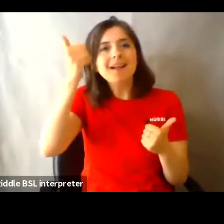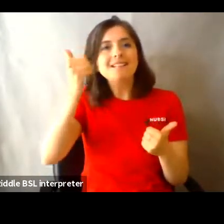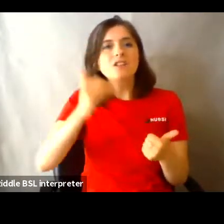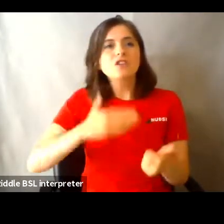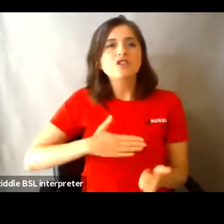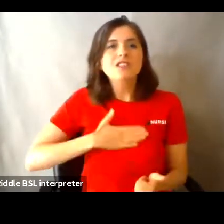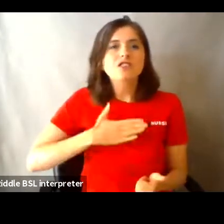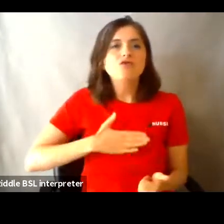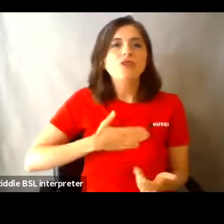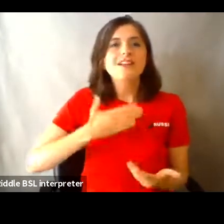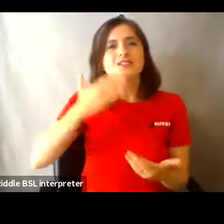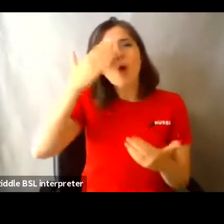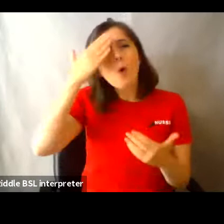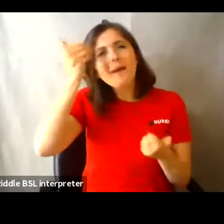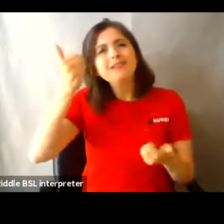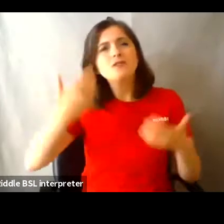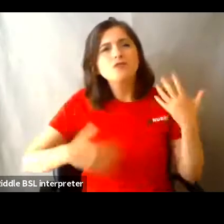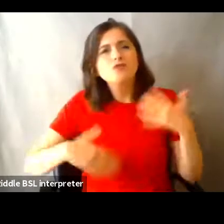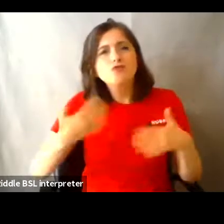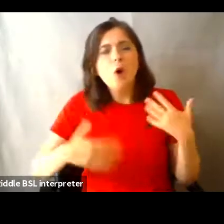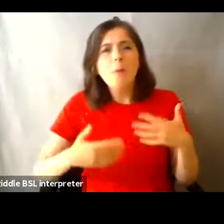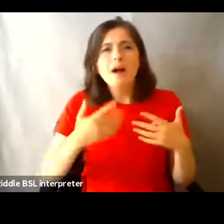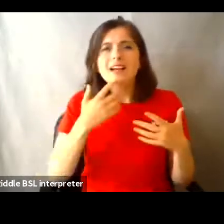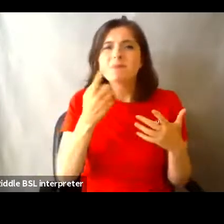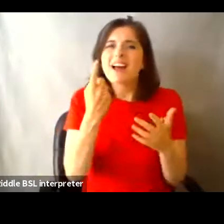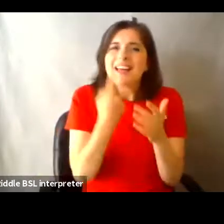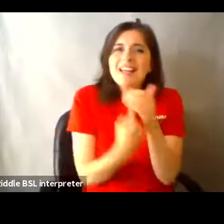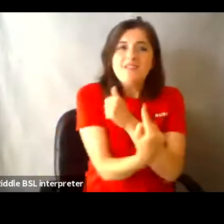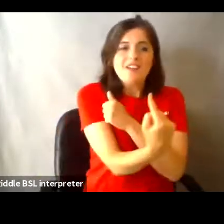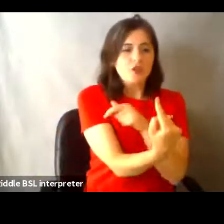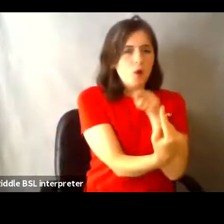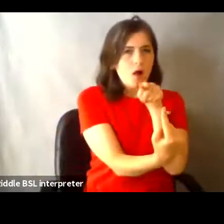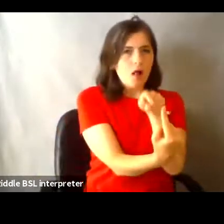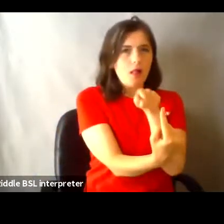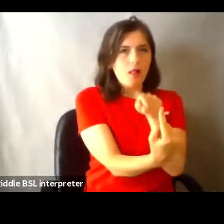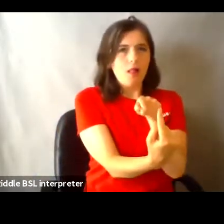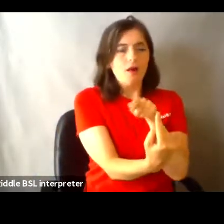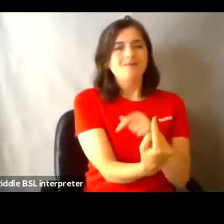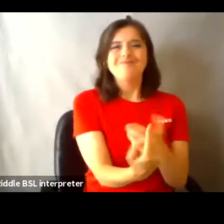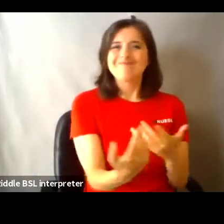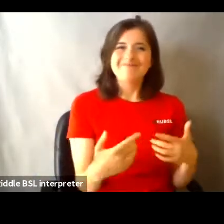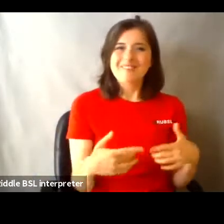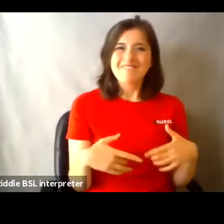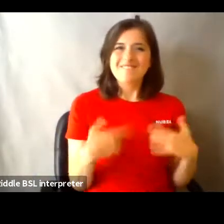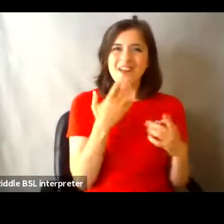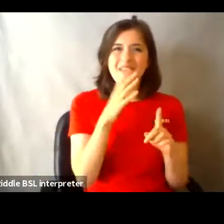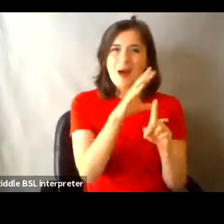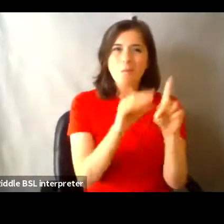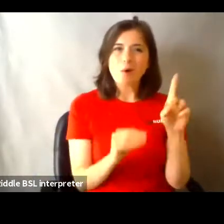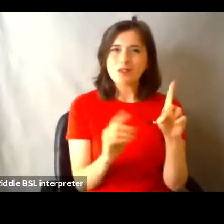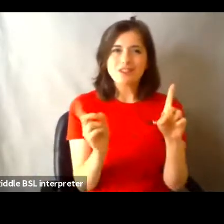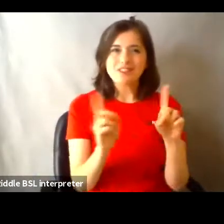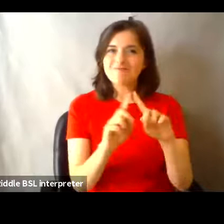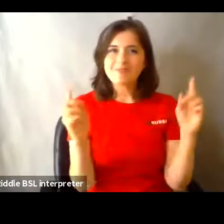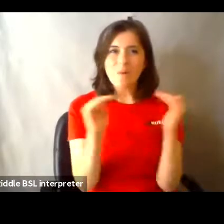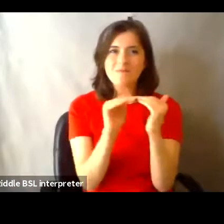illness model. For many of us, this model just doesn't fit our personal